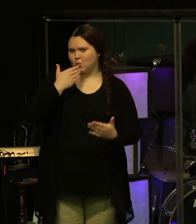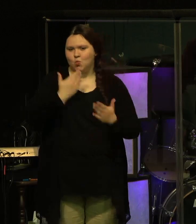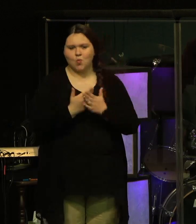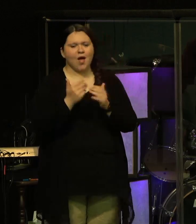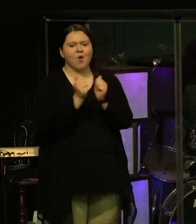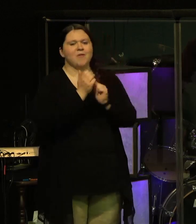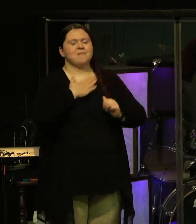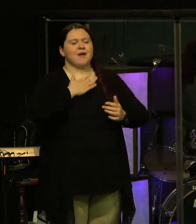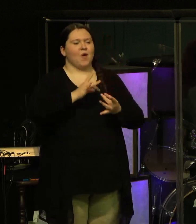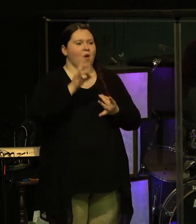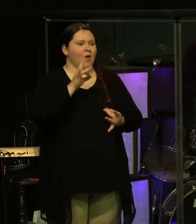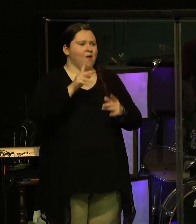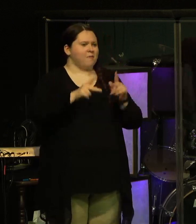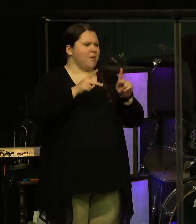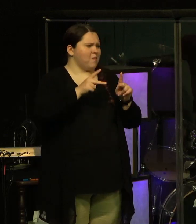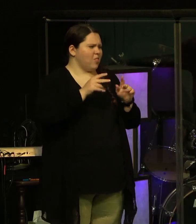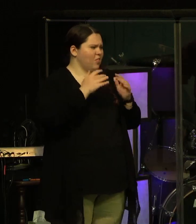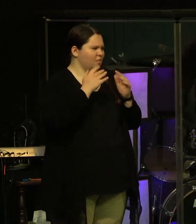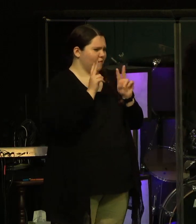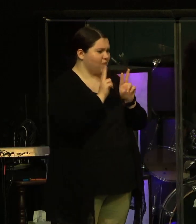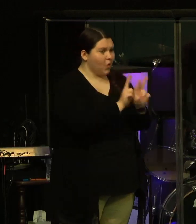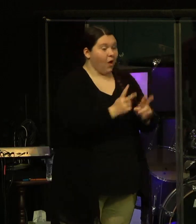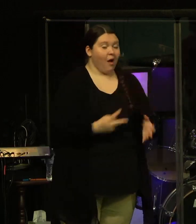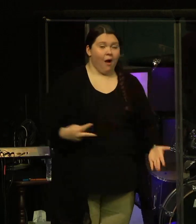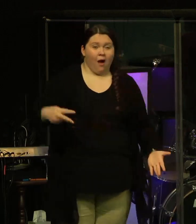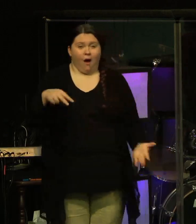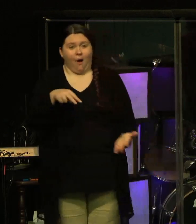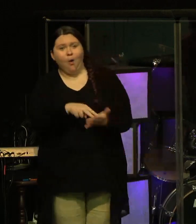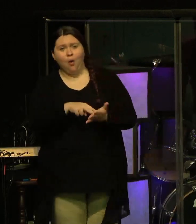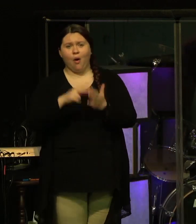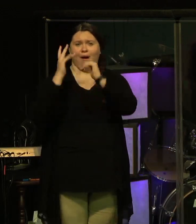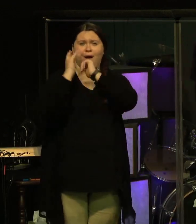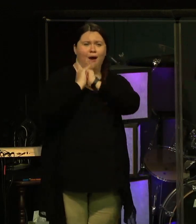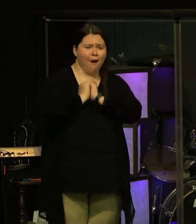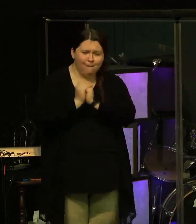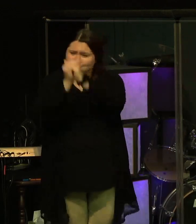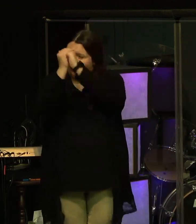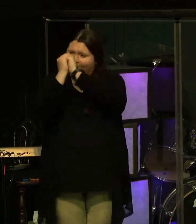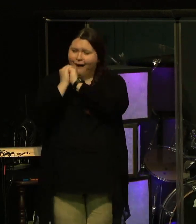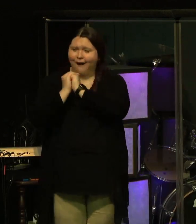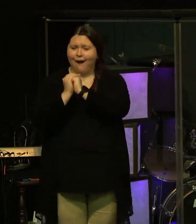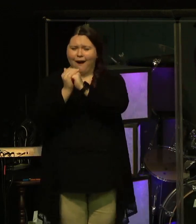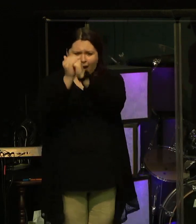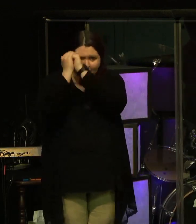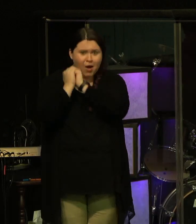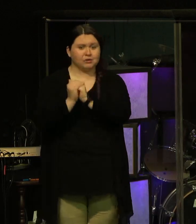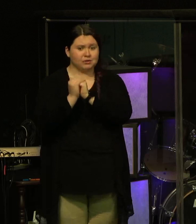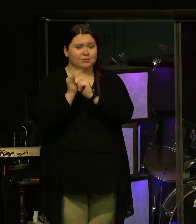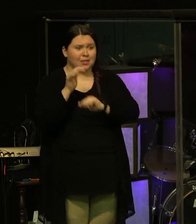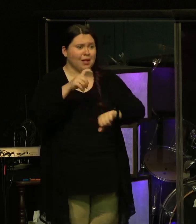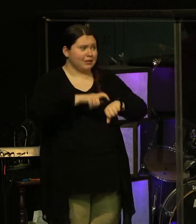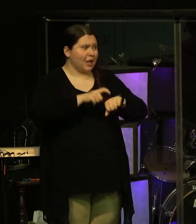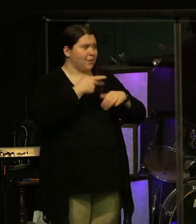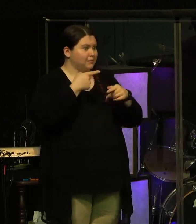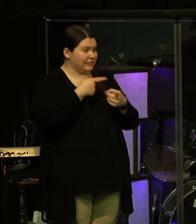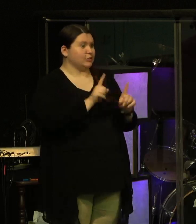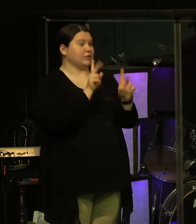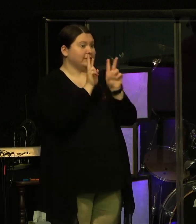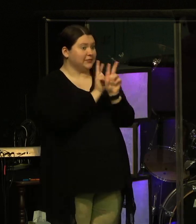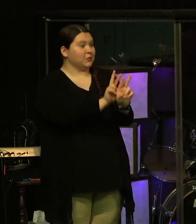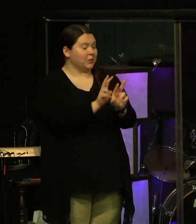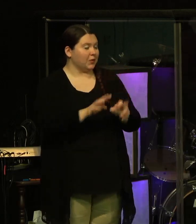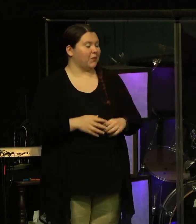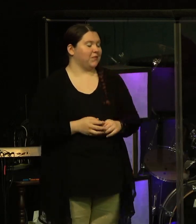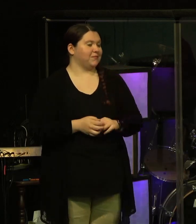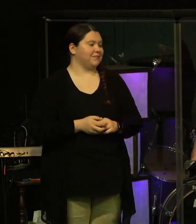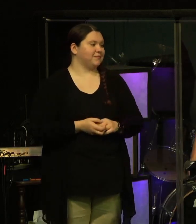boy, people in the funeral home got up on their feet, and it was a time of worship in there.